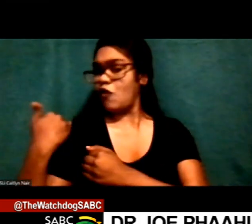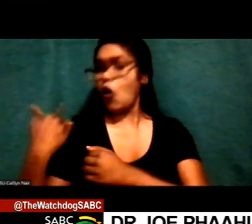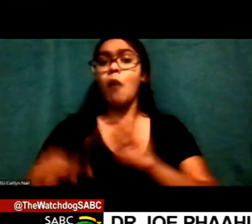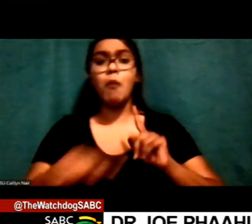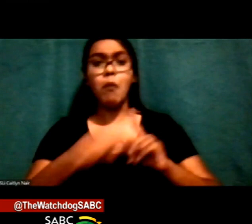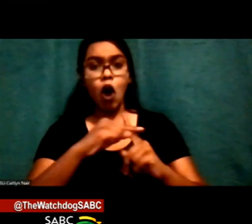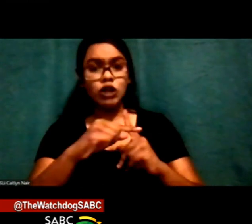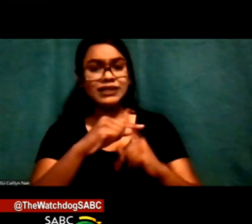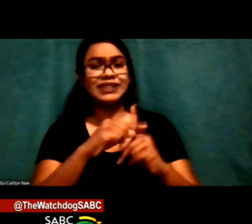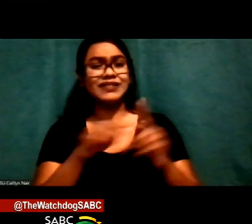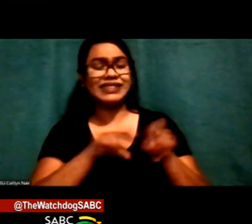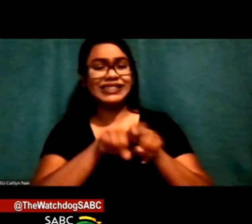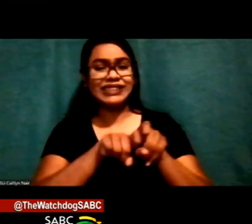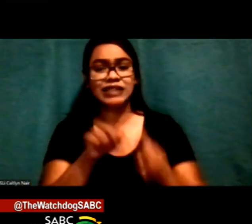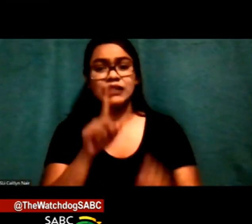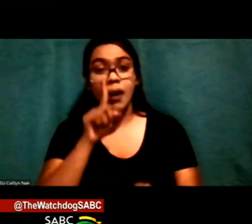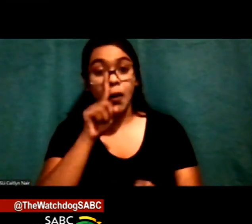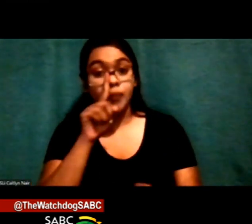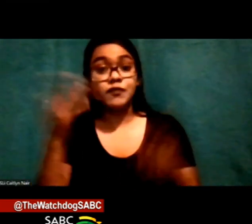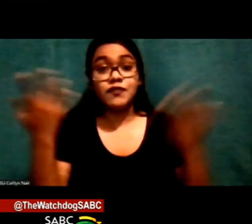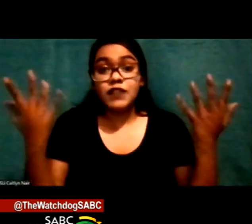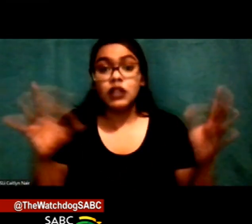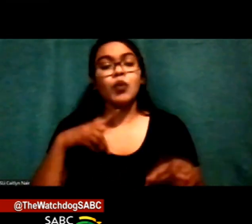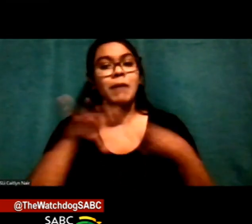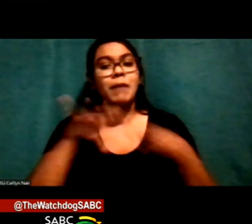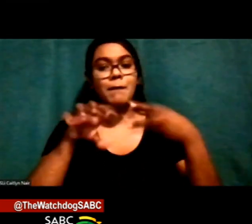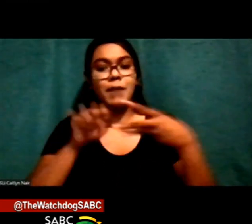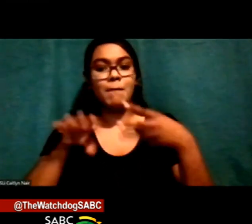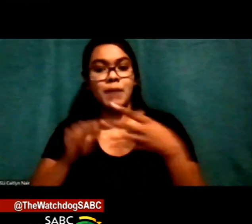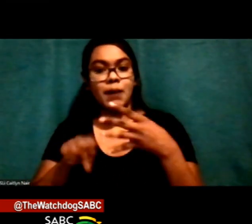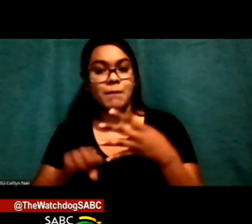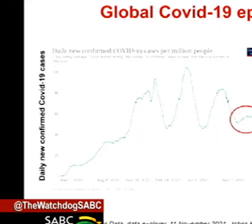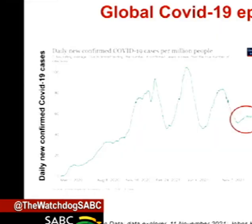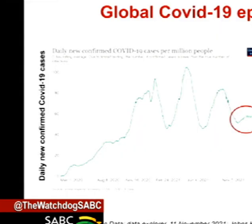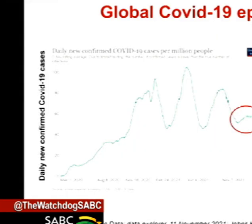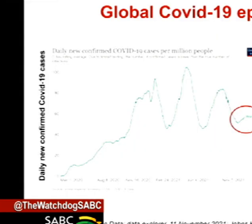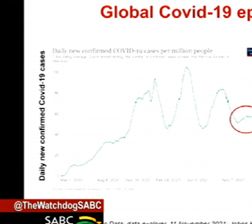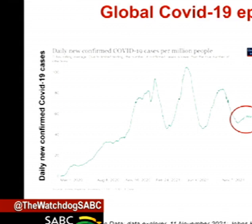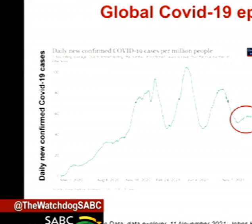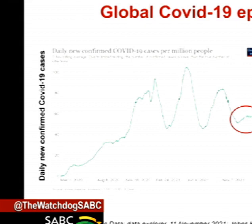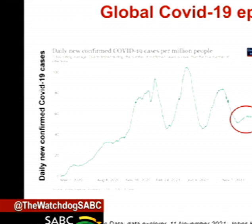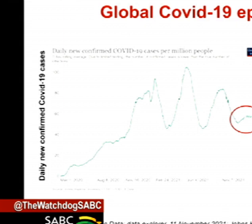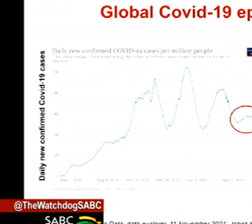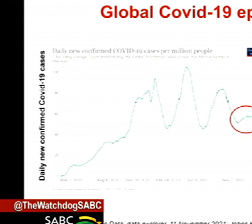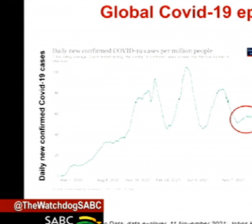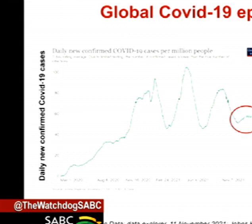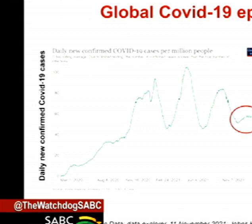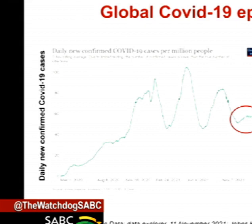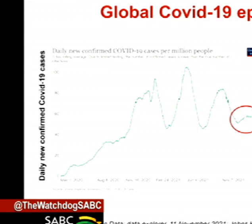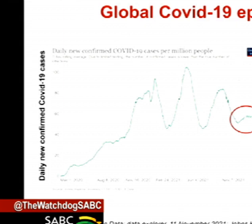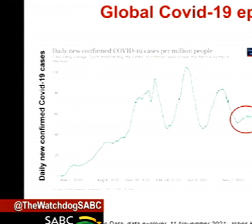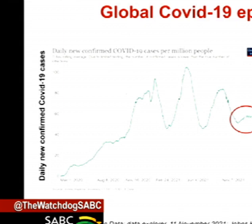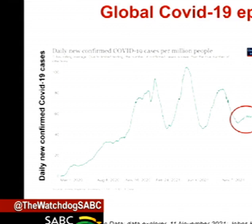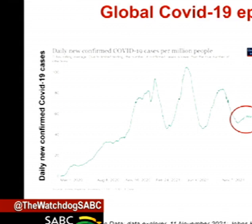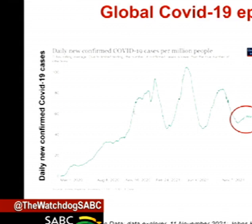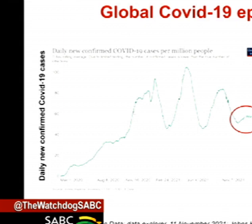same variant are being discovered in various. So we will continue to engage. If we look at the global